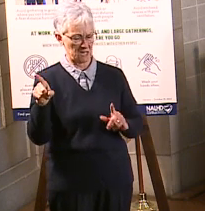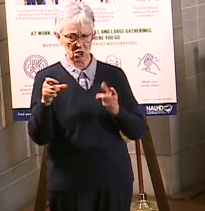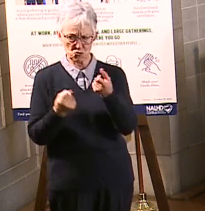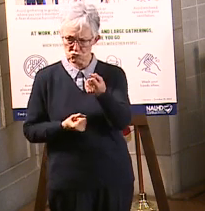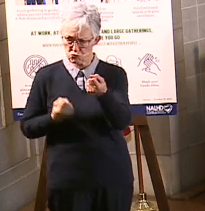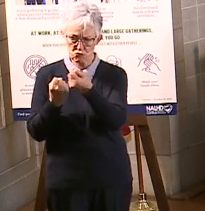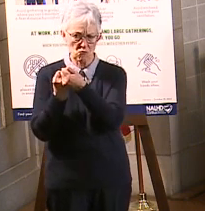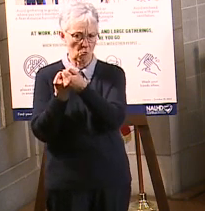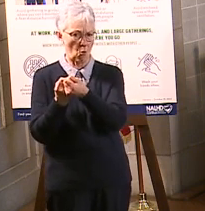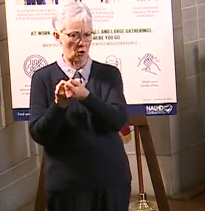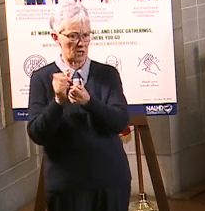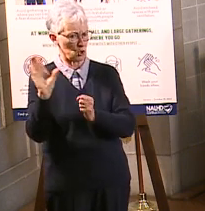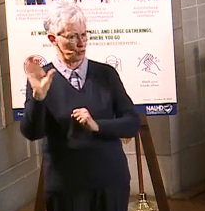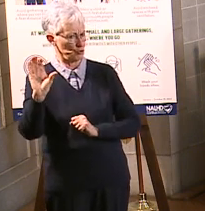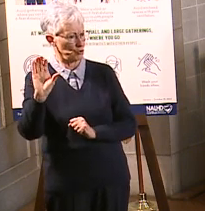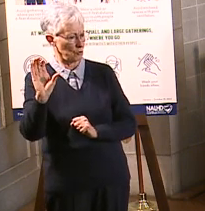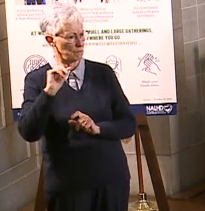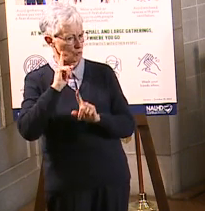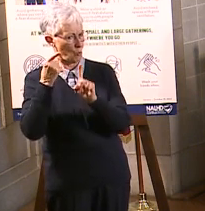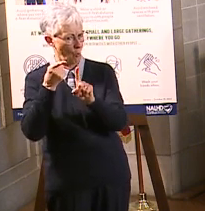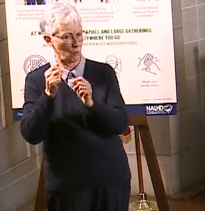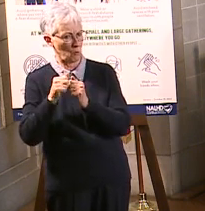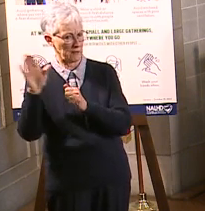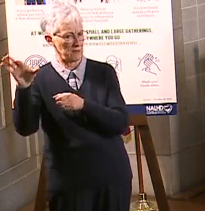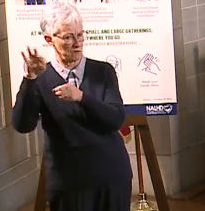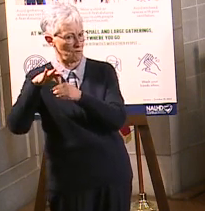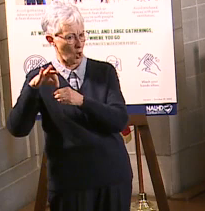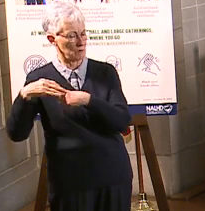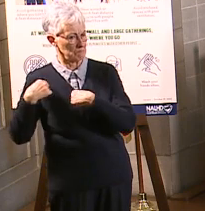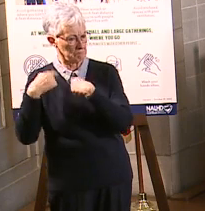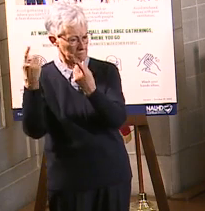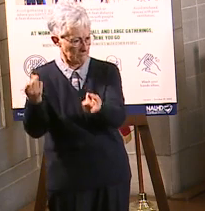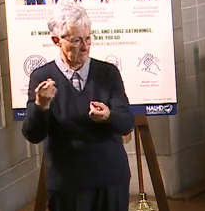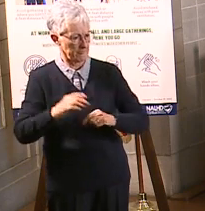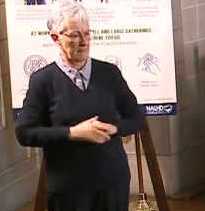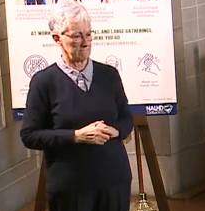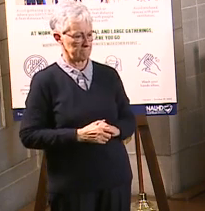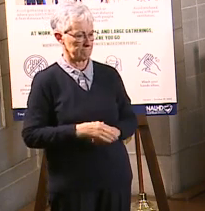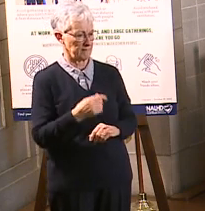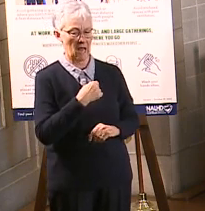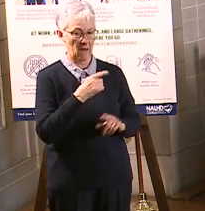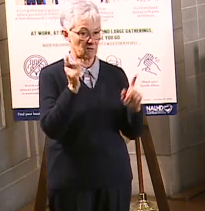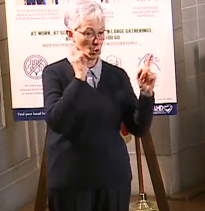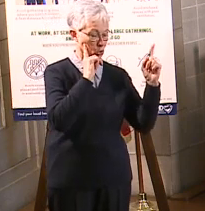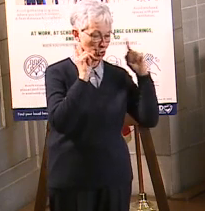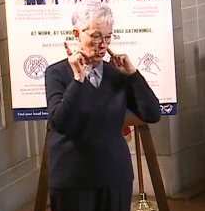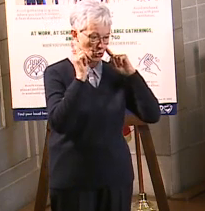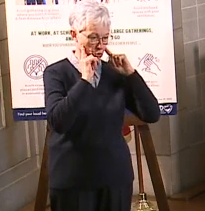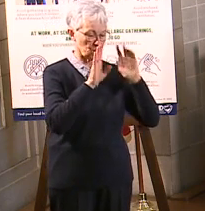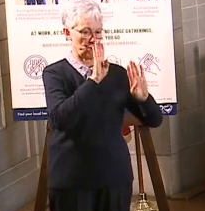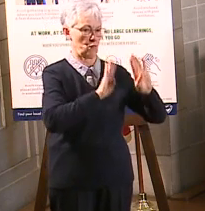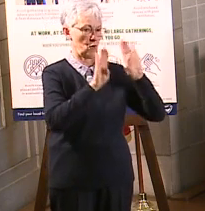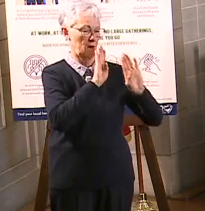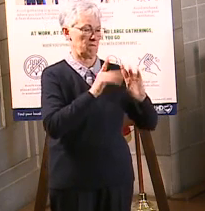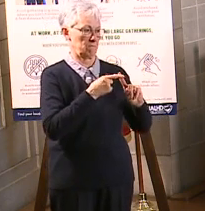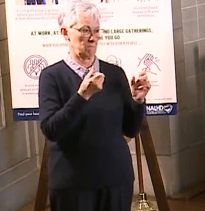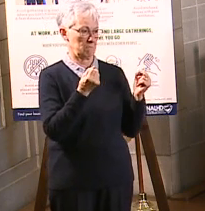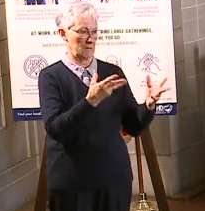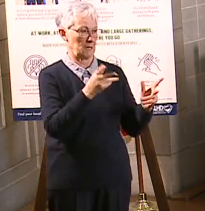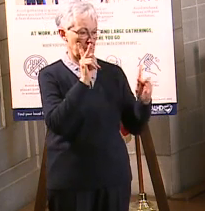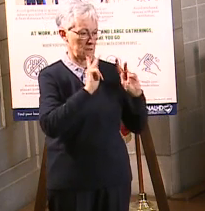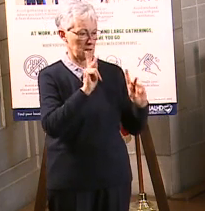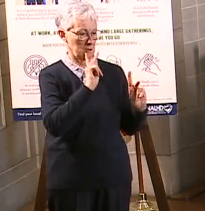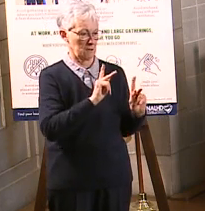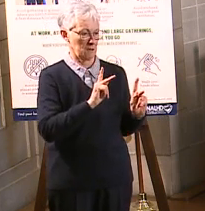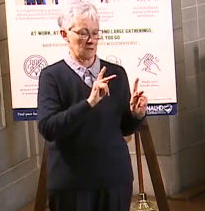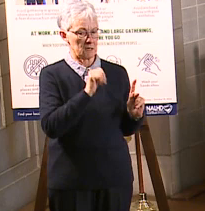his votes on the floor there. I would say that I have heard a lot of frustration from a lot of people with regard to